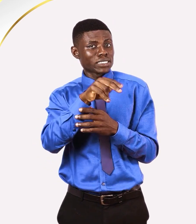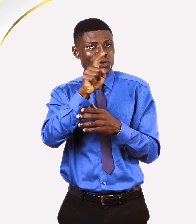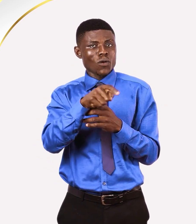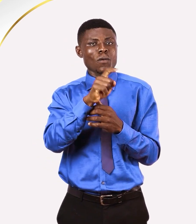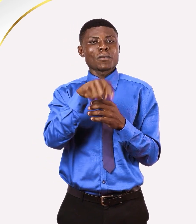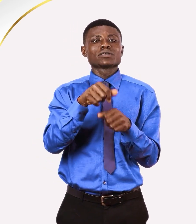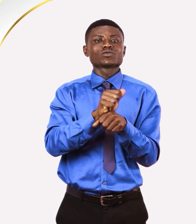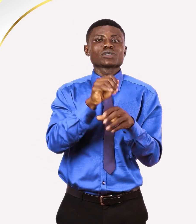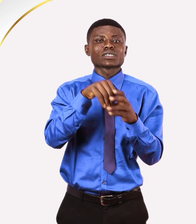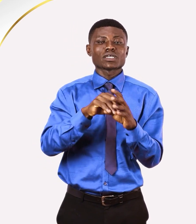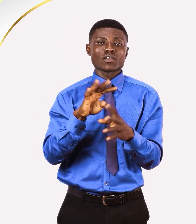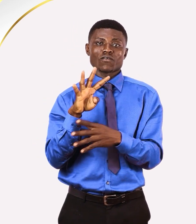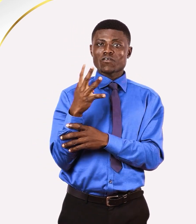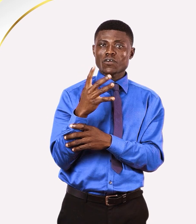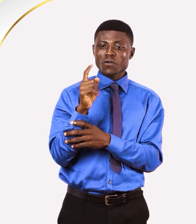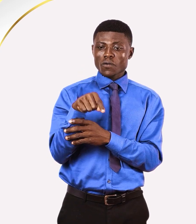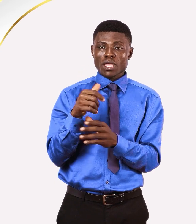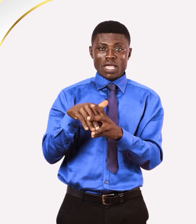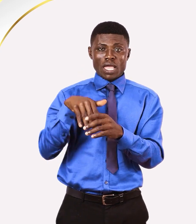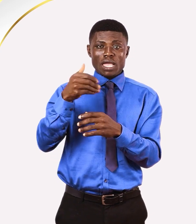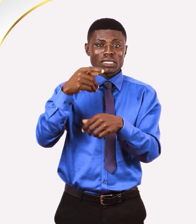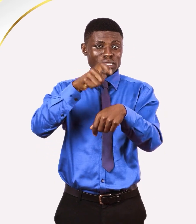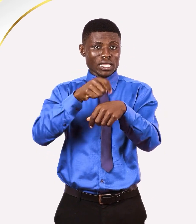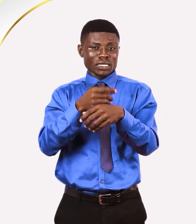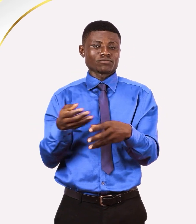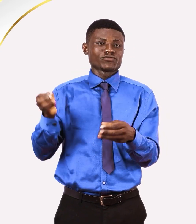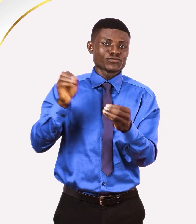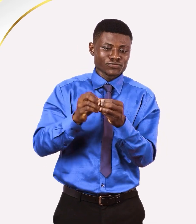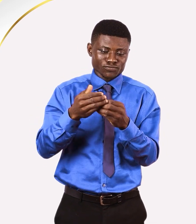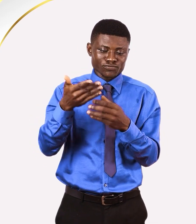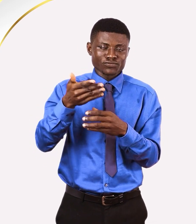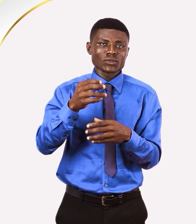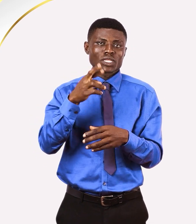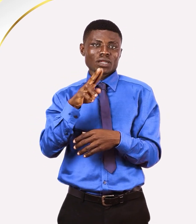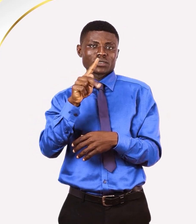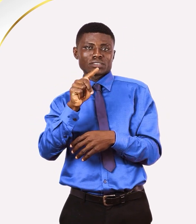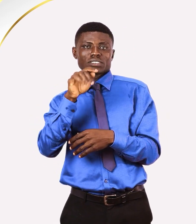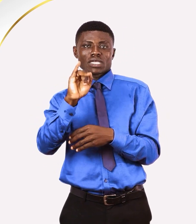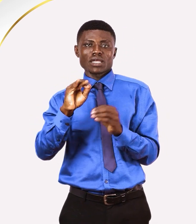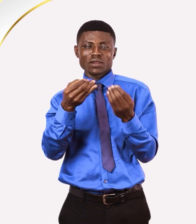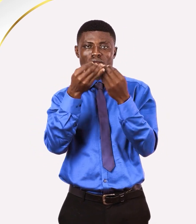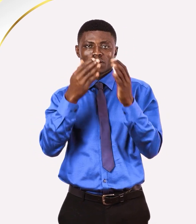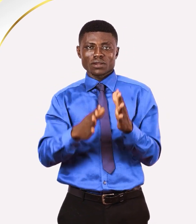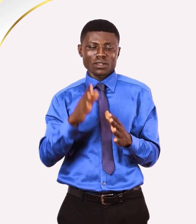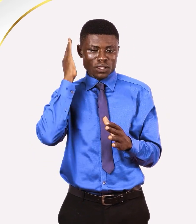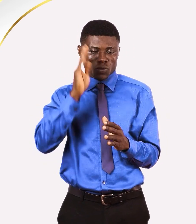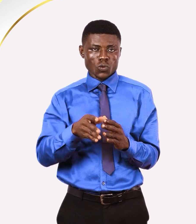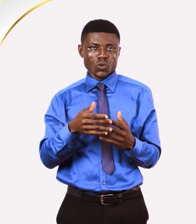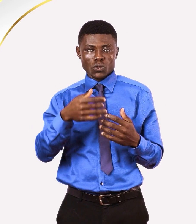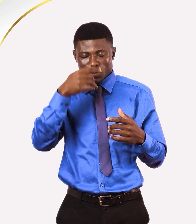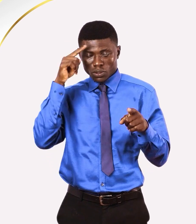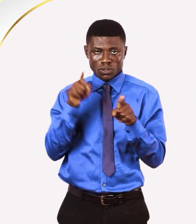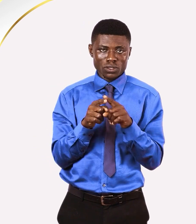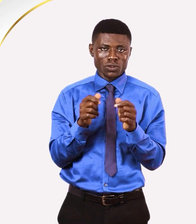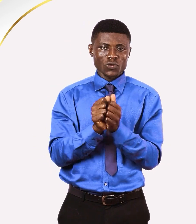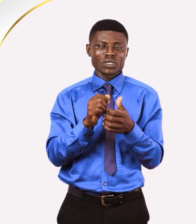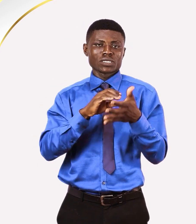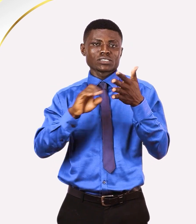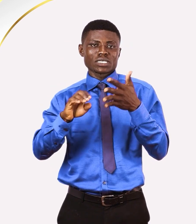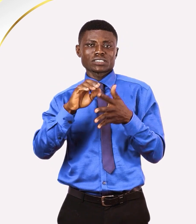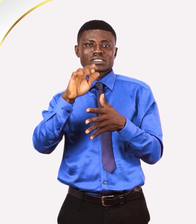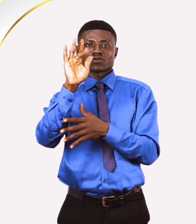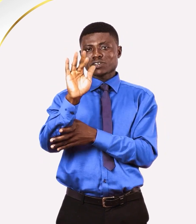information requested. 4. Where an extension of time is needed, the RTI officer shall comply